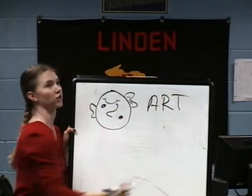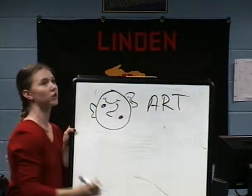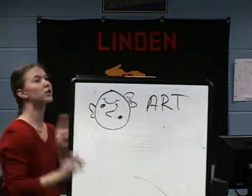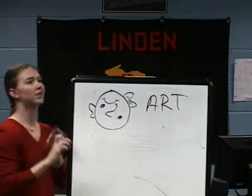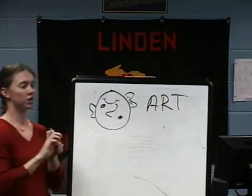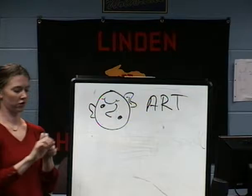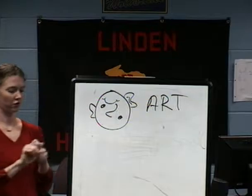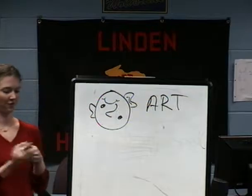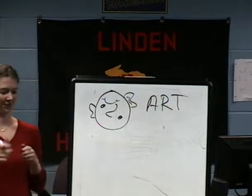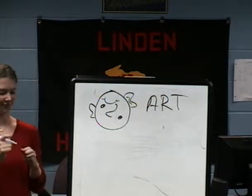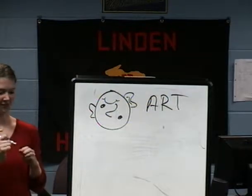Yeah.